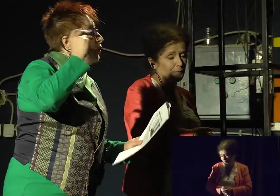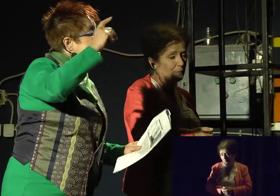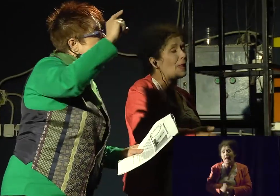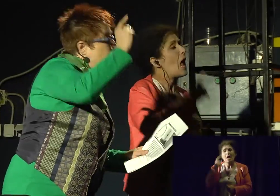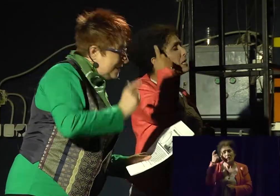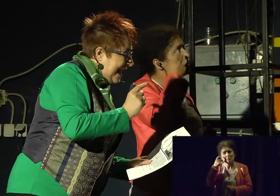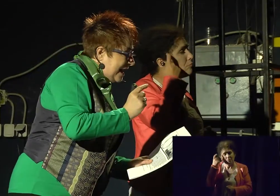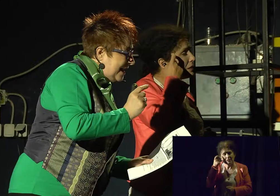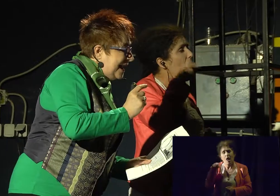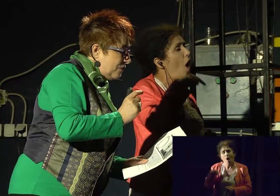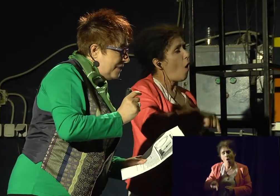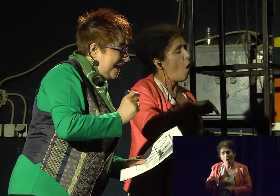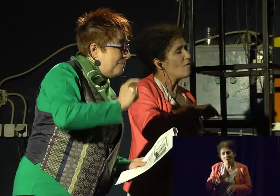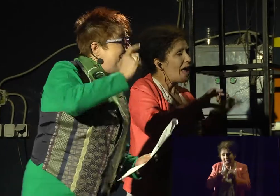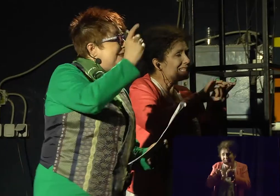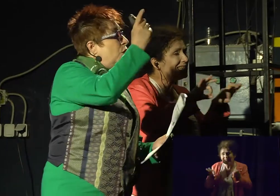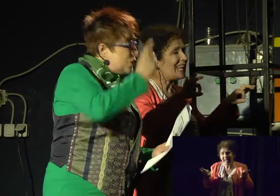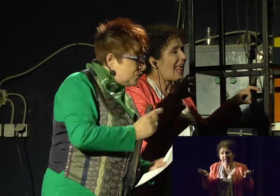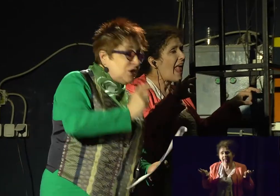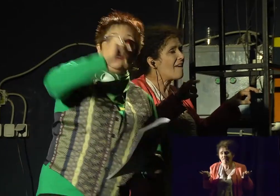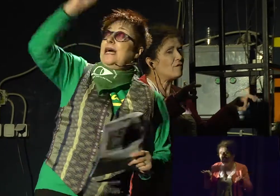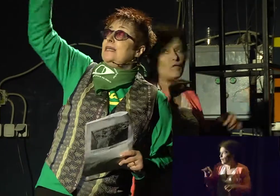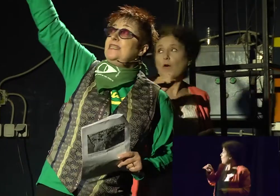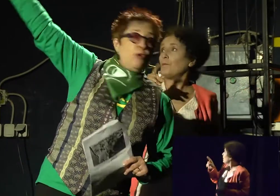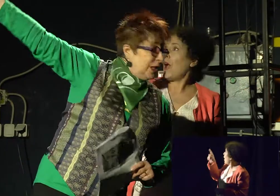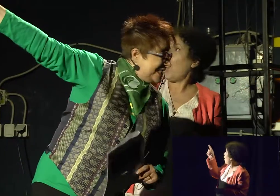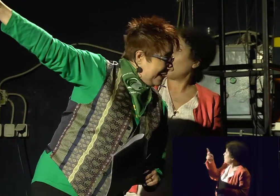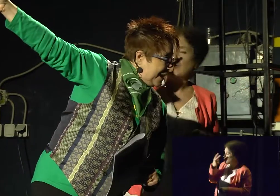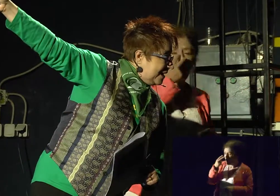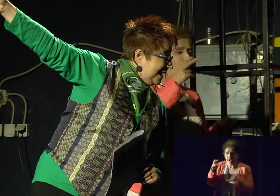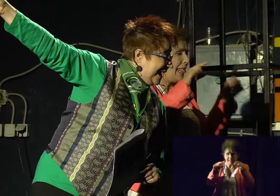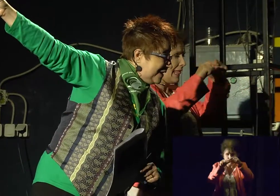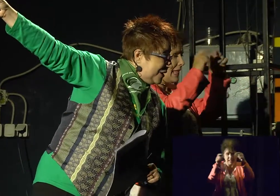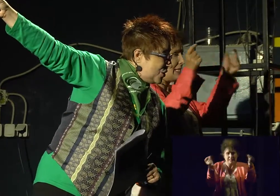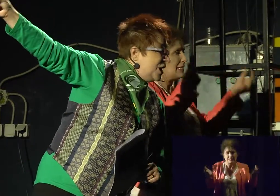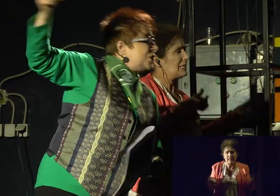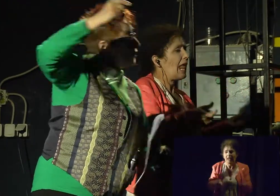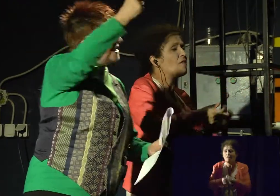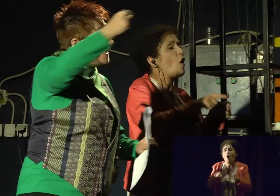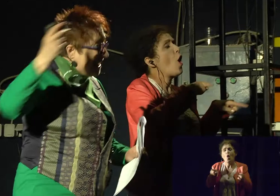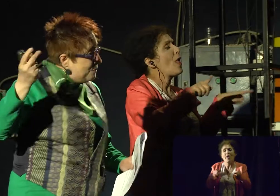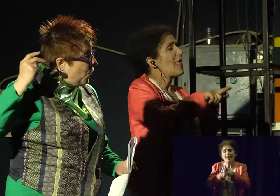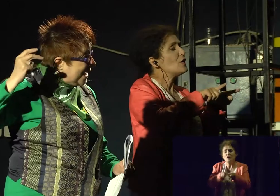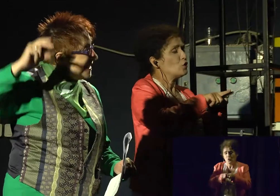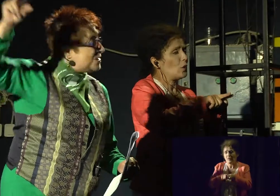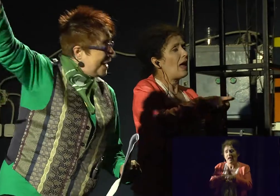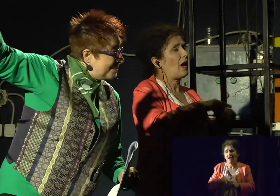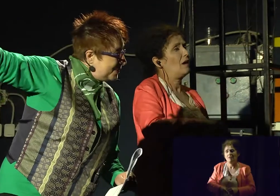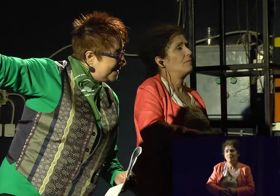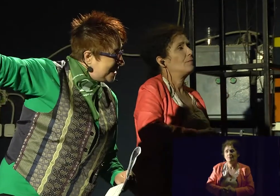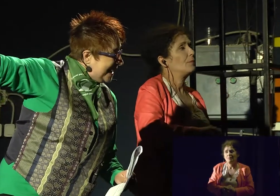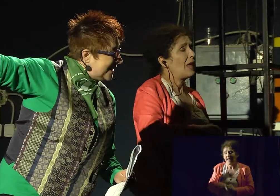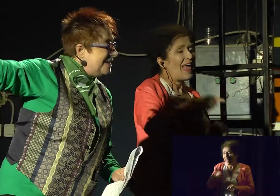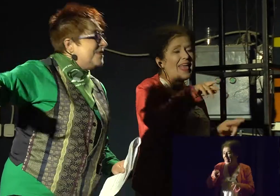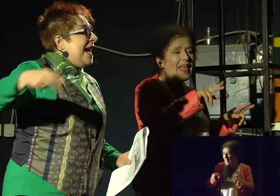pipe. It's called a sonda in Romania, but also sonda is the oil derrick in English. So it's the same word, that's why I